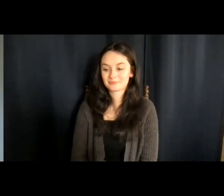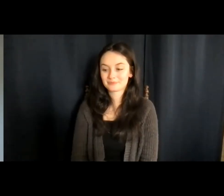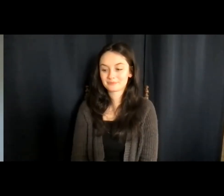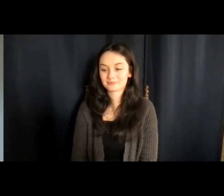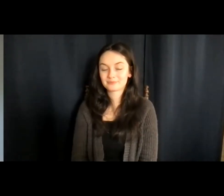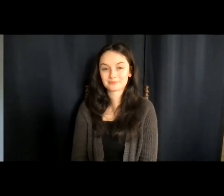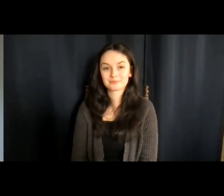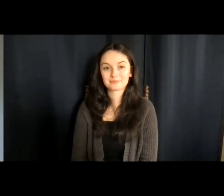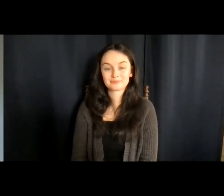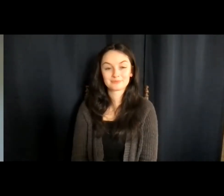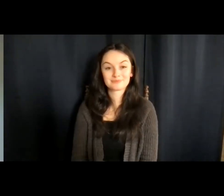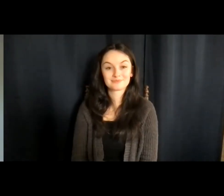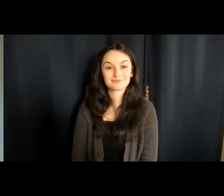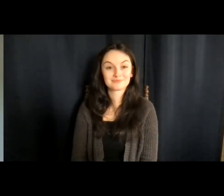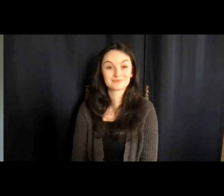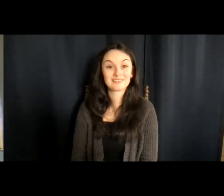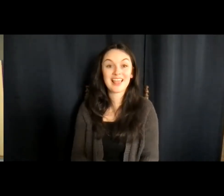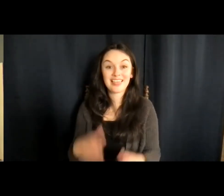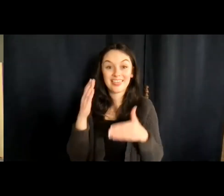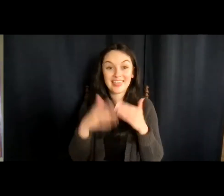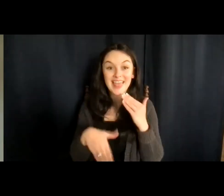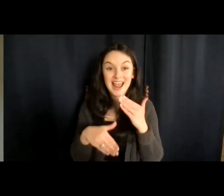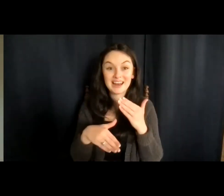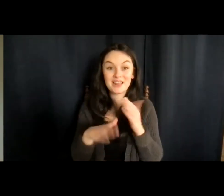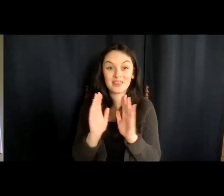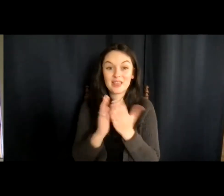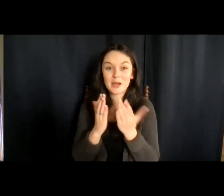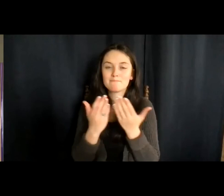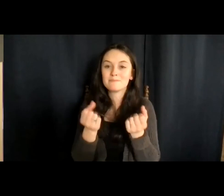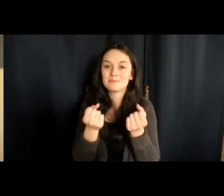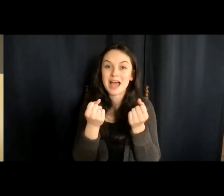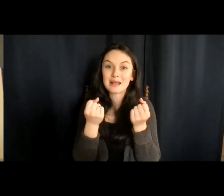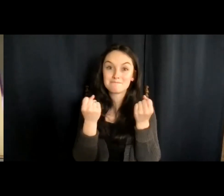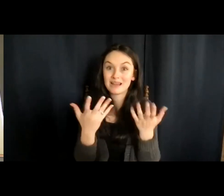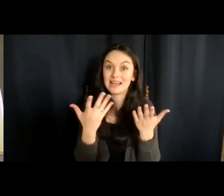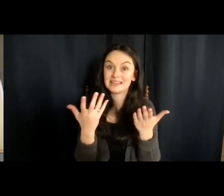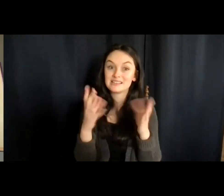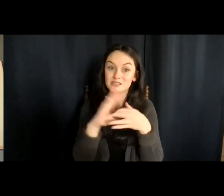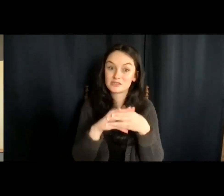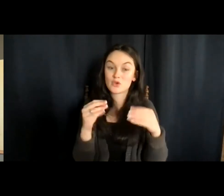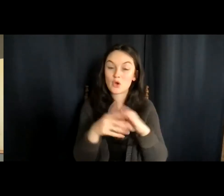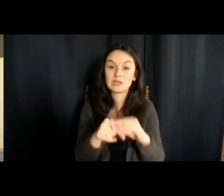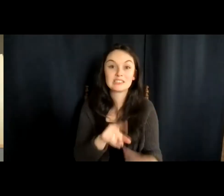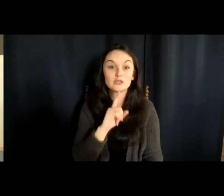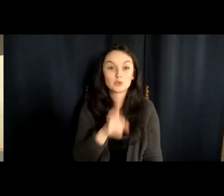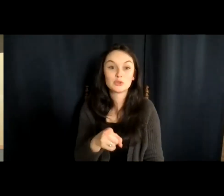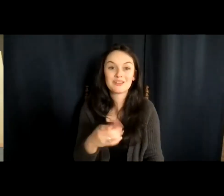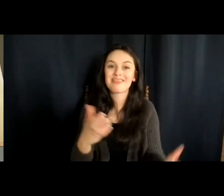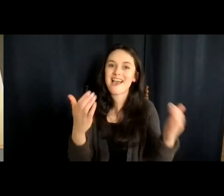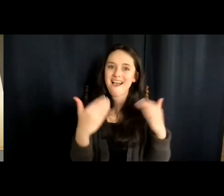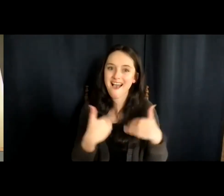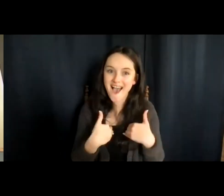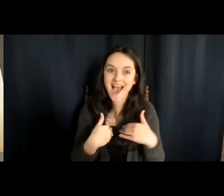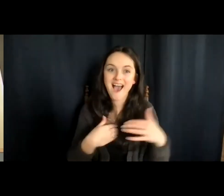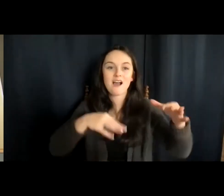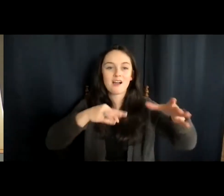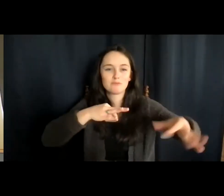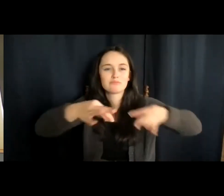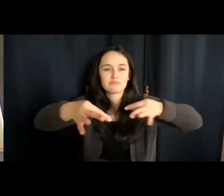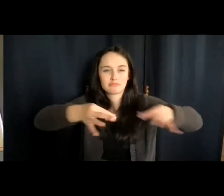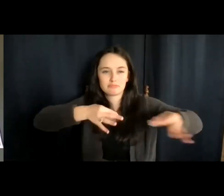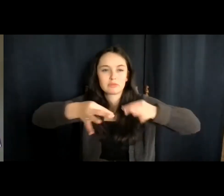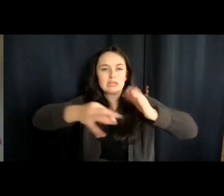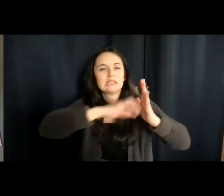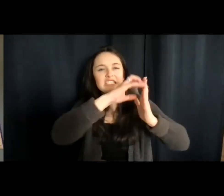And at the back of the book, like a lot of stories that are true do, they will give you lots more